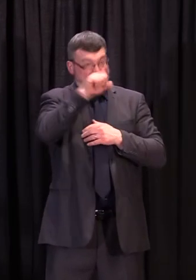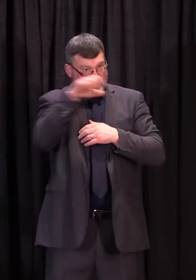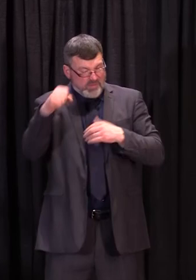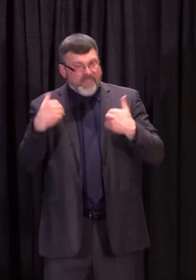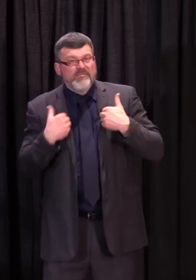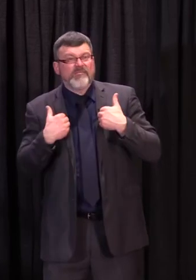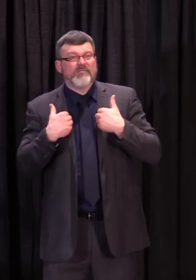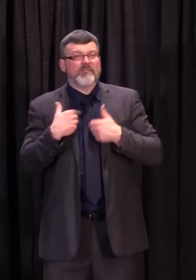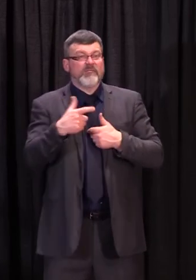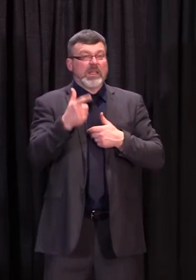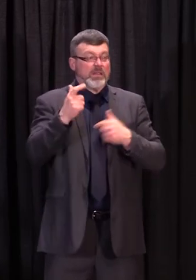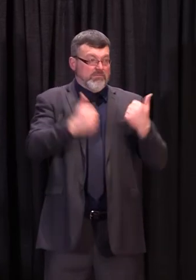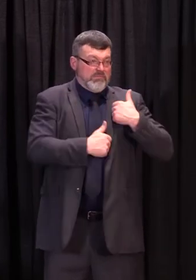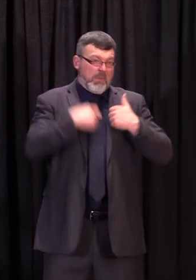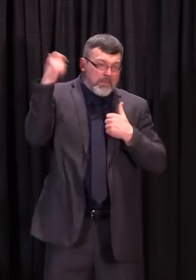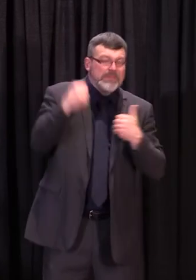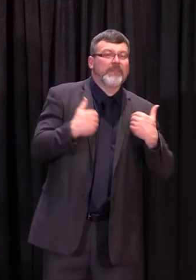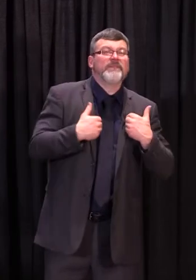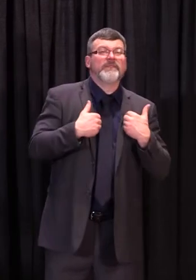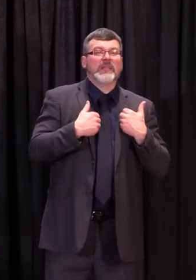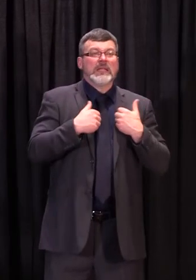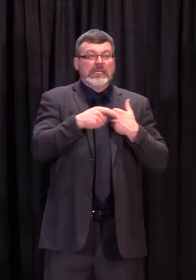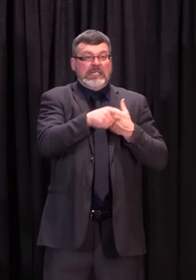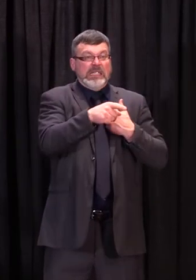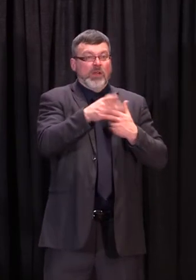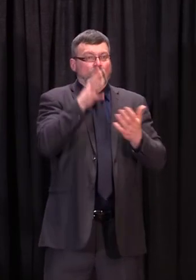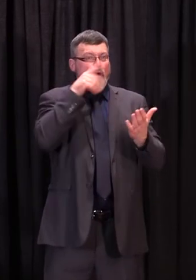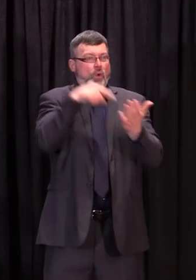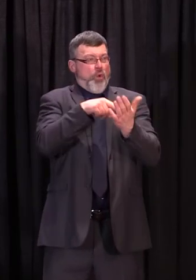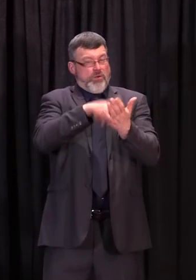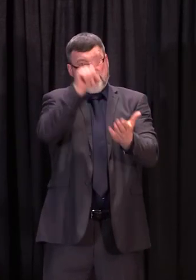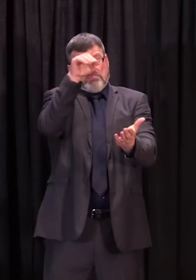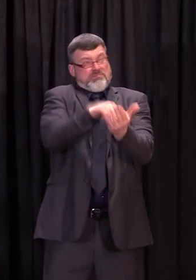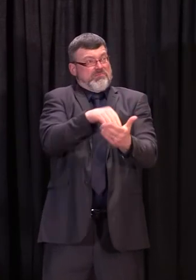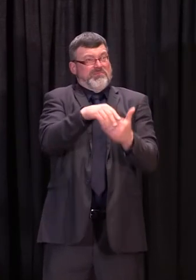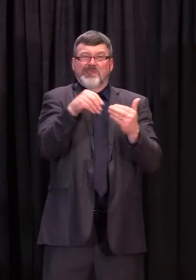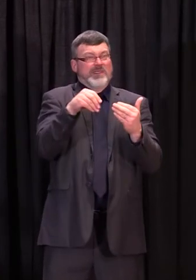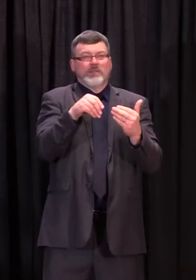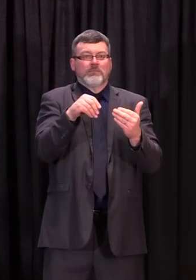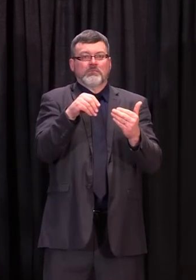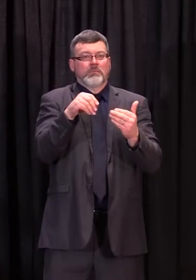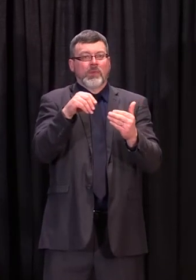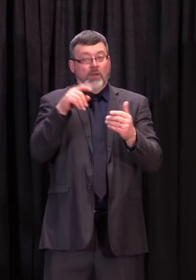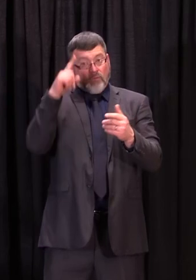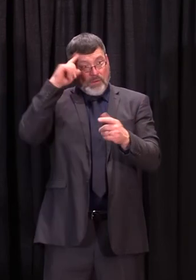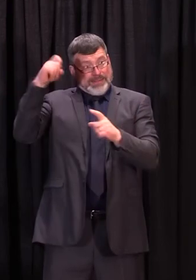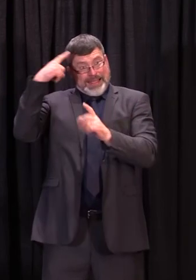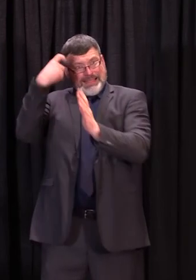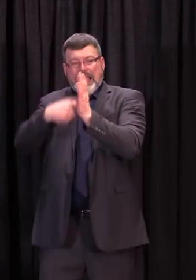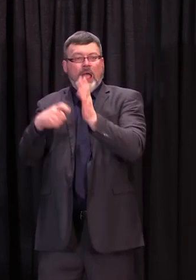pension, they'll go from owing about $1,000 in state income tax to zero.